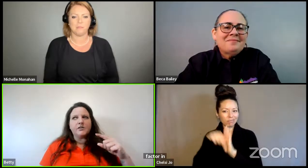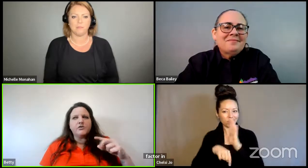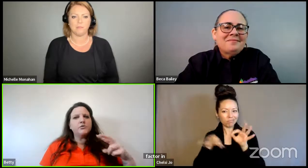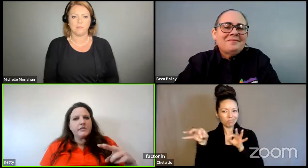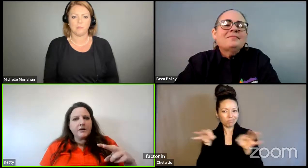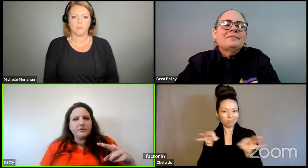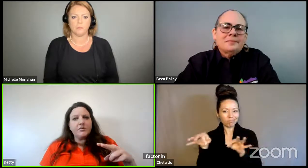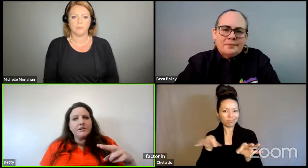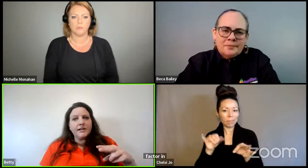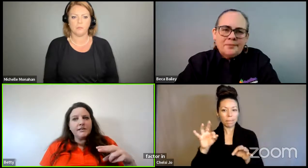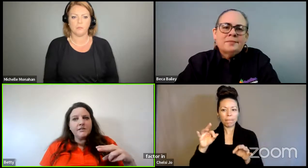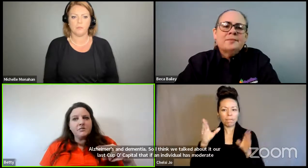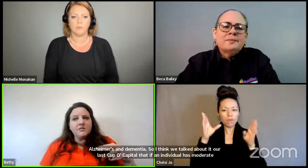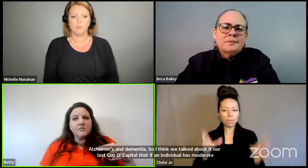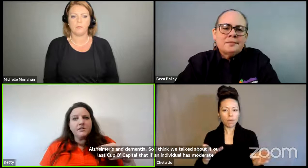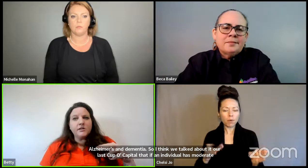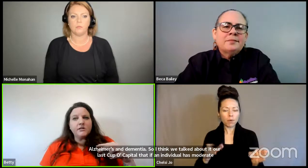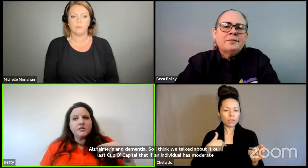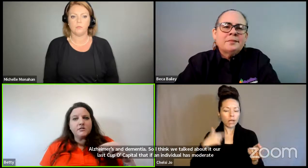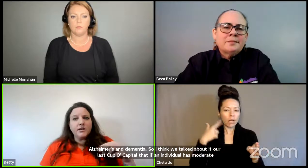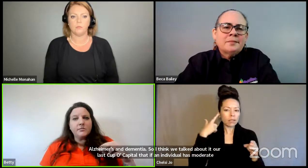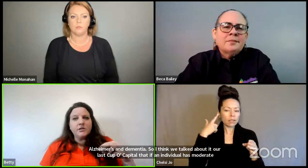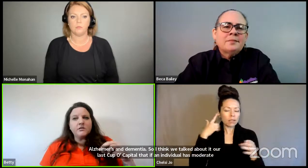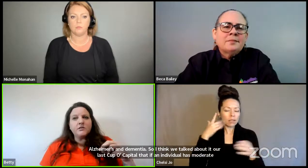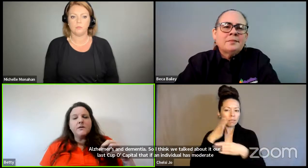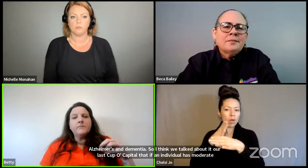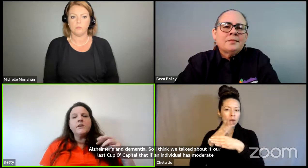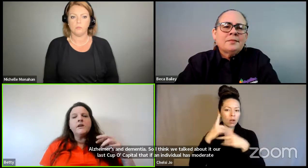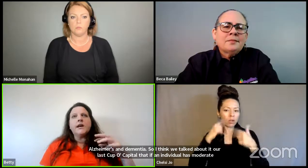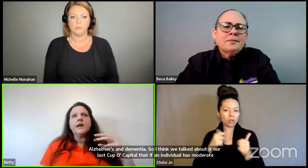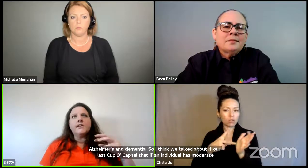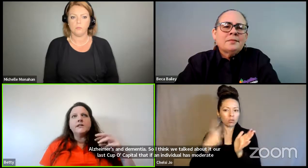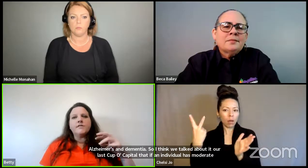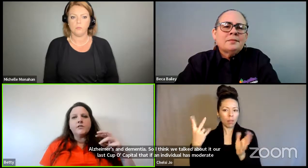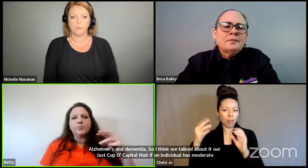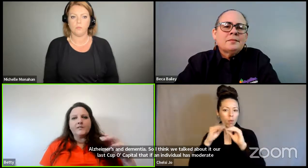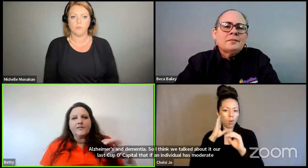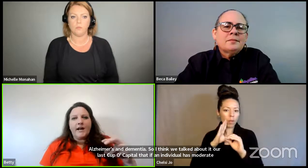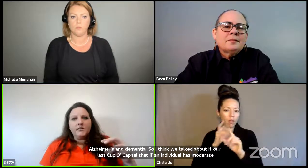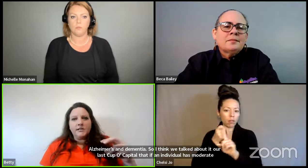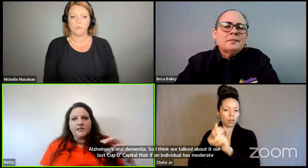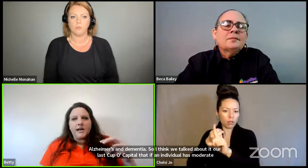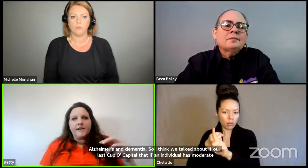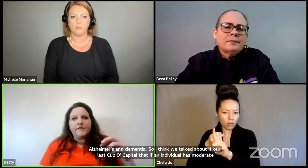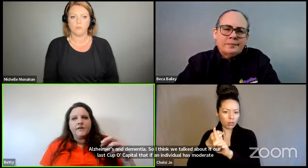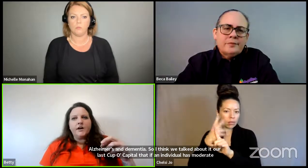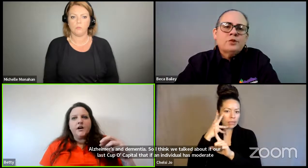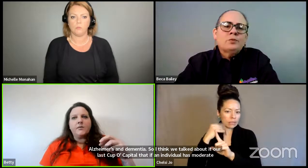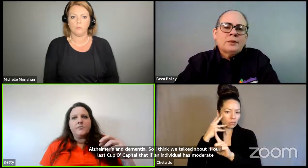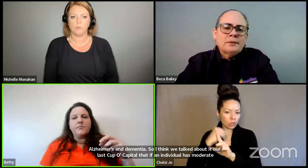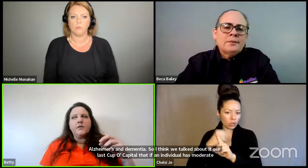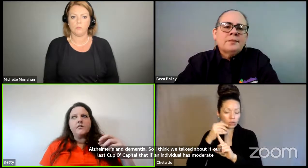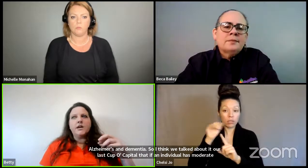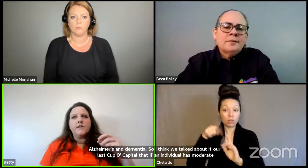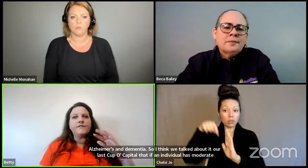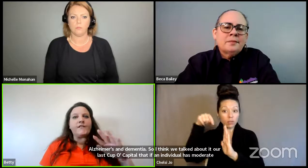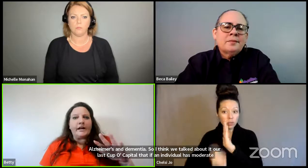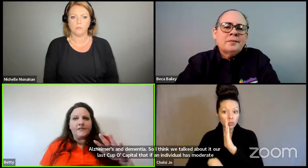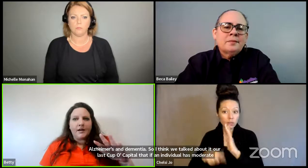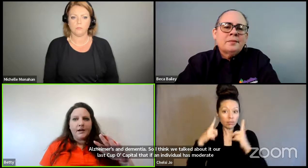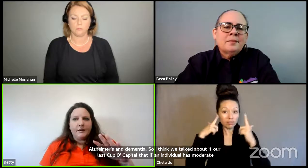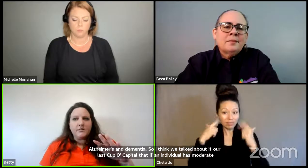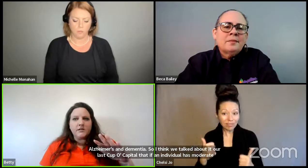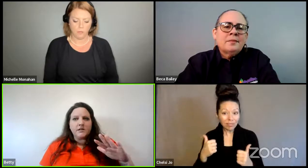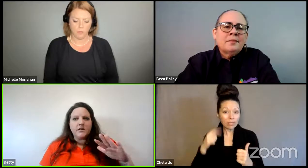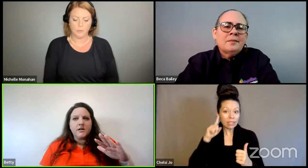they are 2 times more likely to experience Alzheimer's. And if they're profoundly deaf, then